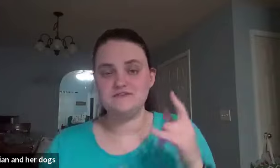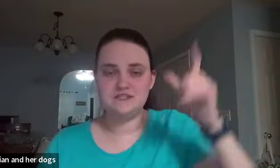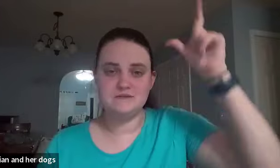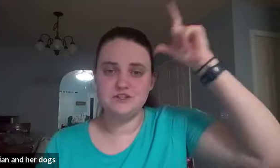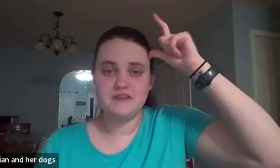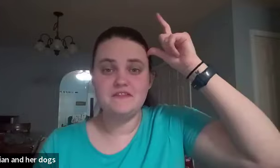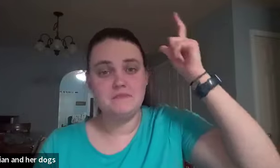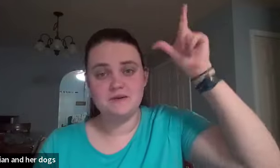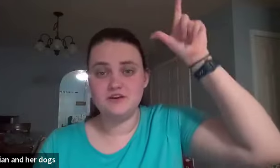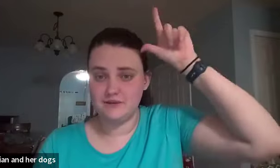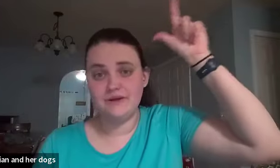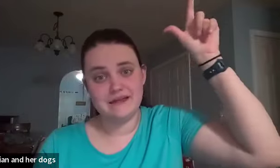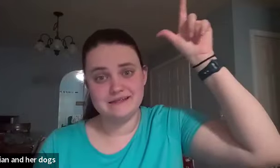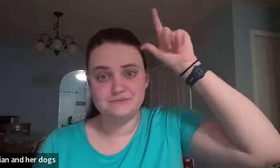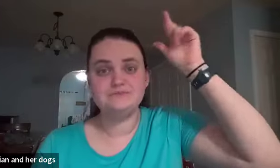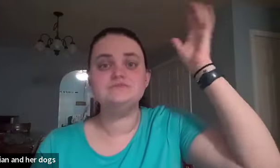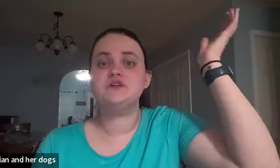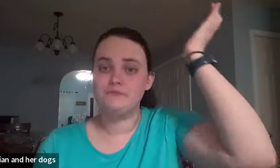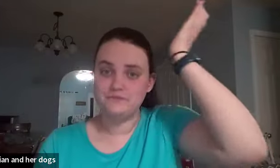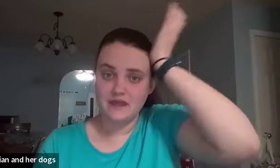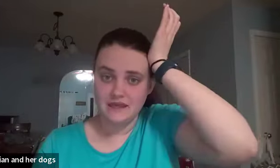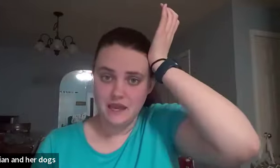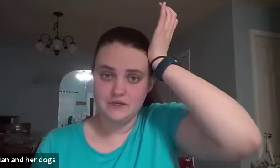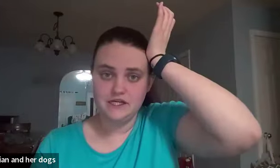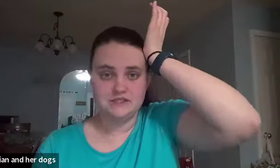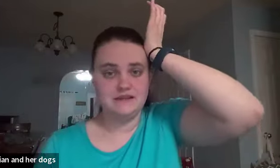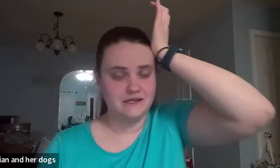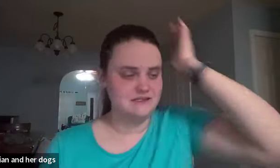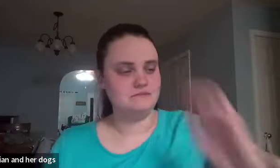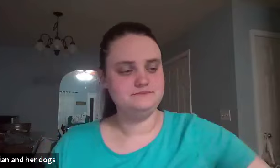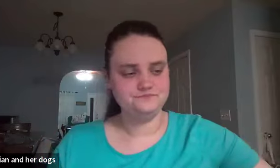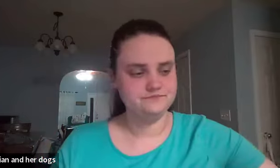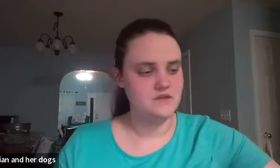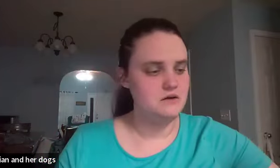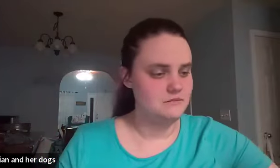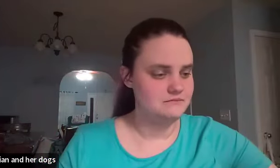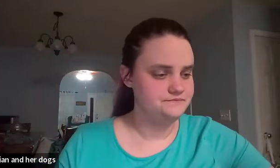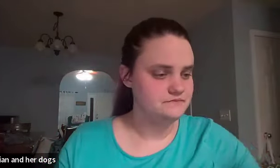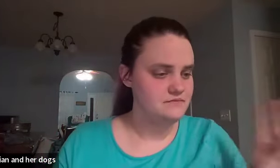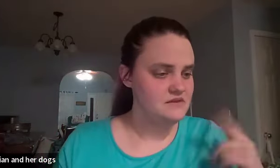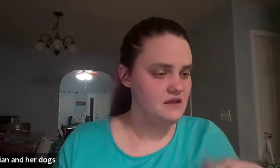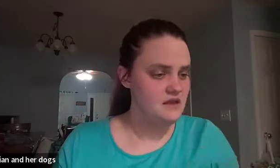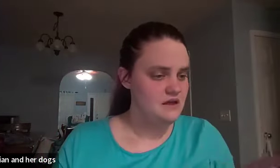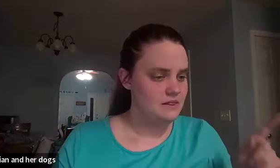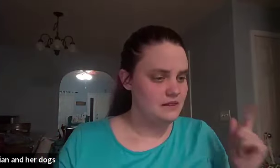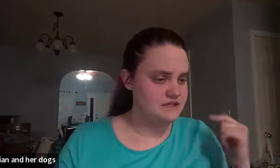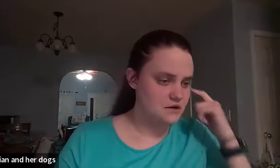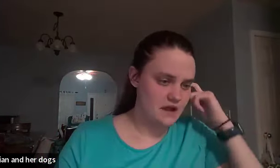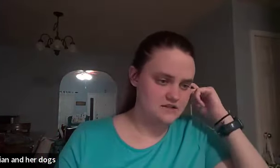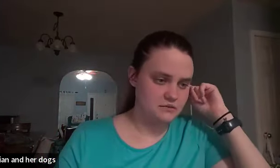if you see someone doing that, they may be talking about lettuce. So cabbage, lettuce. Okay. Let's go back. So